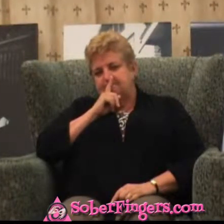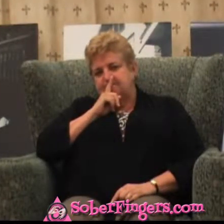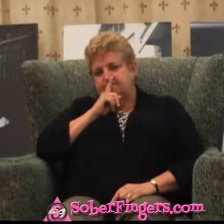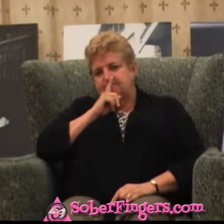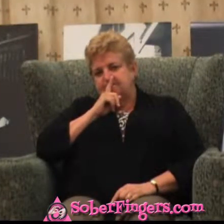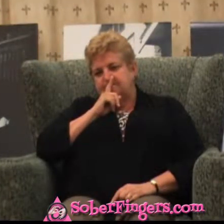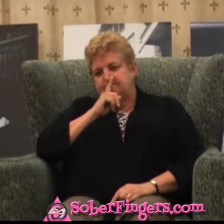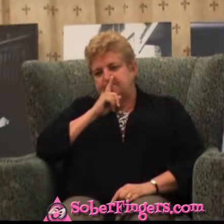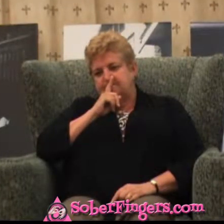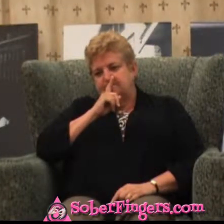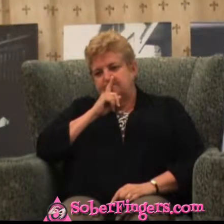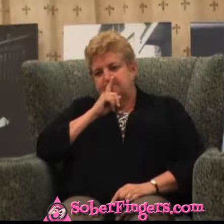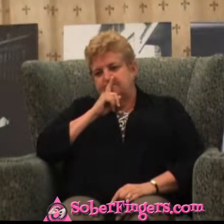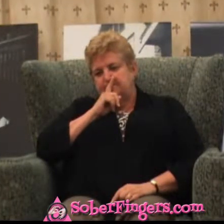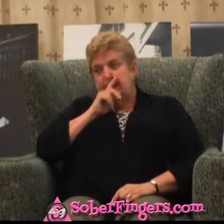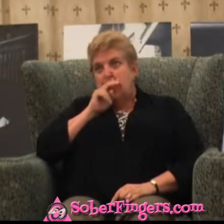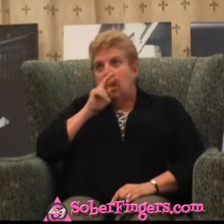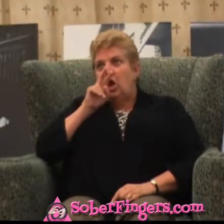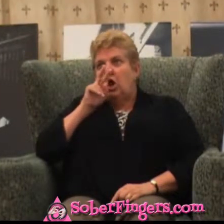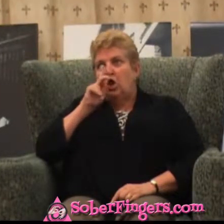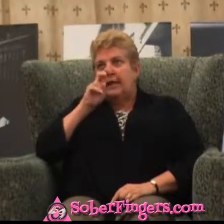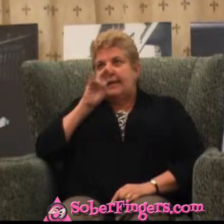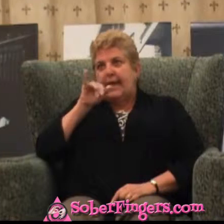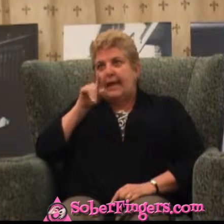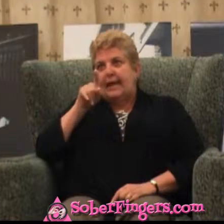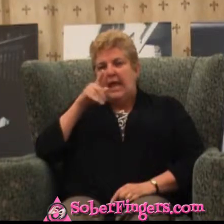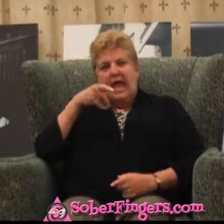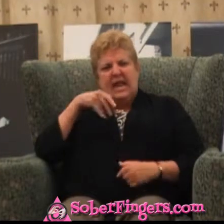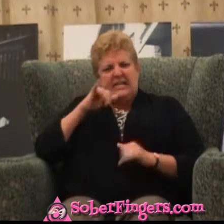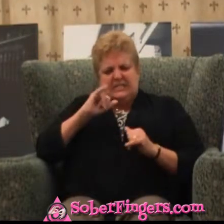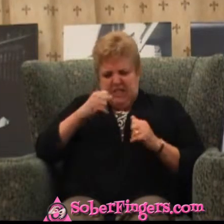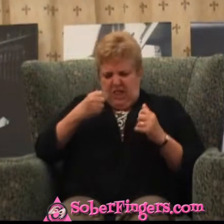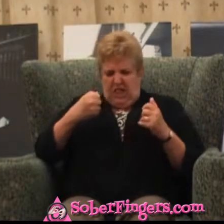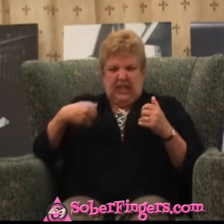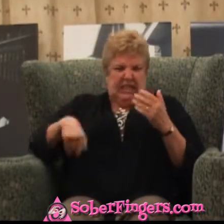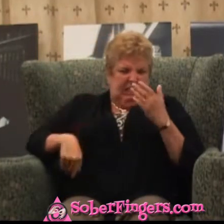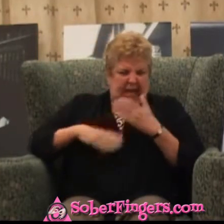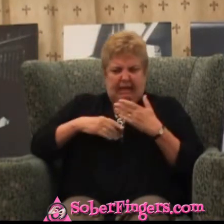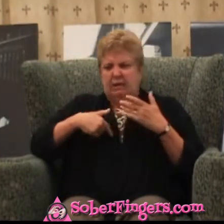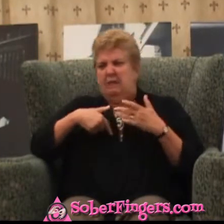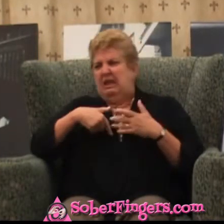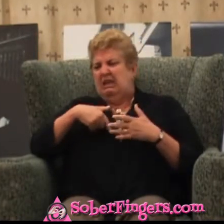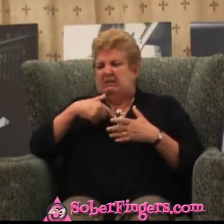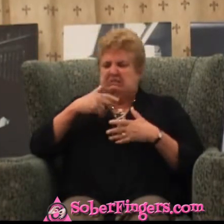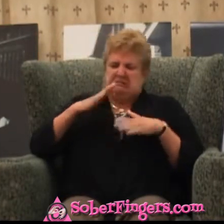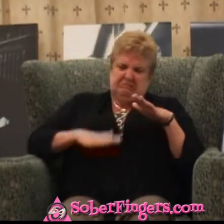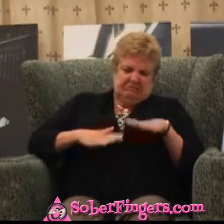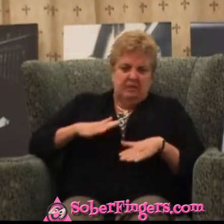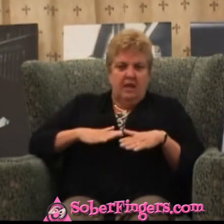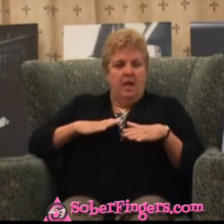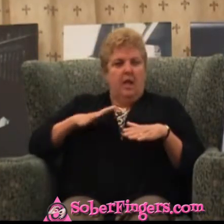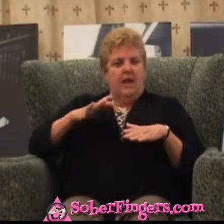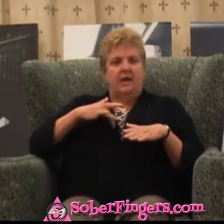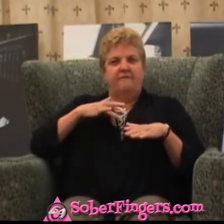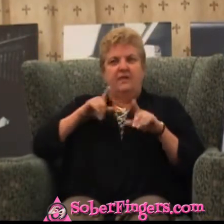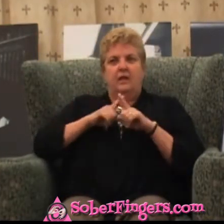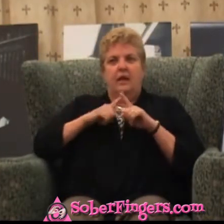And I look back over at Kenny, and he's still kicking me and stomping me. And I feel as if I'm removed from my body watching